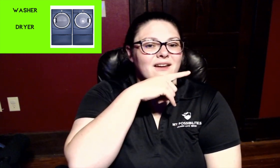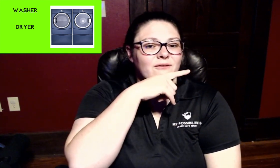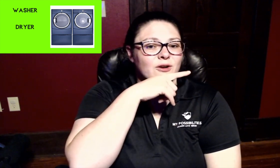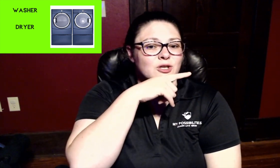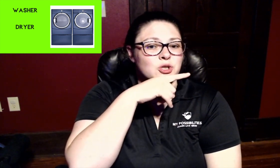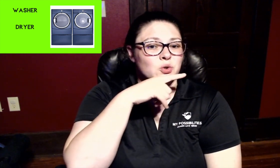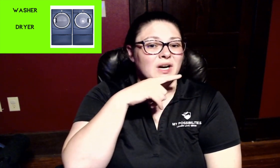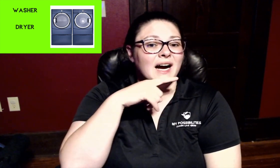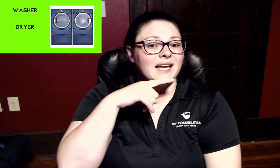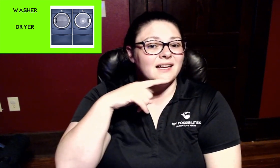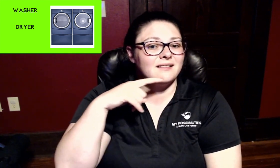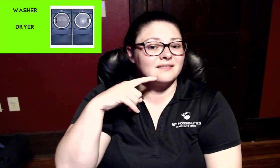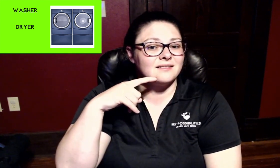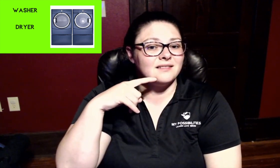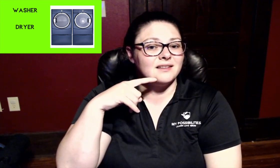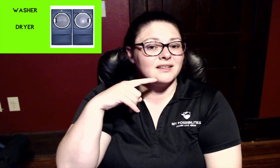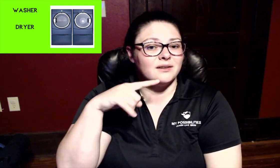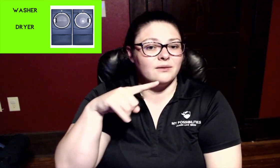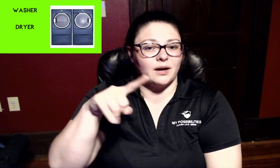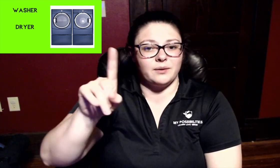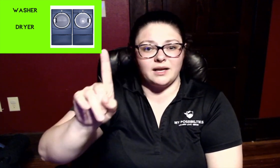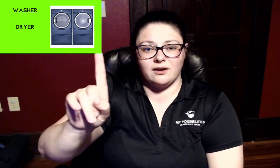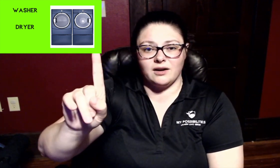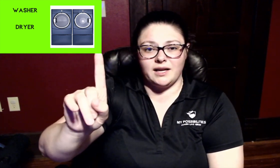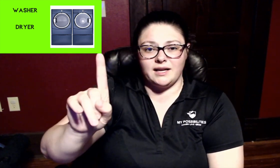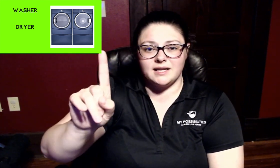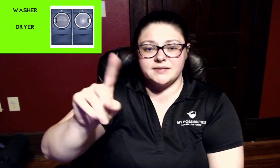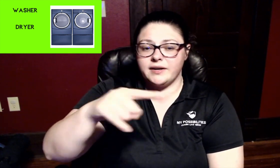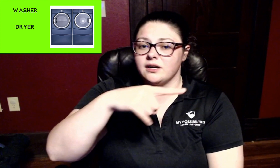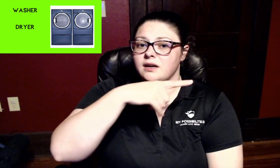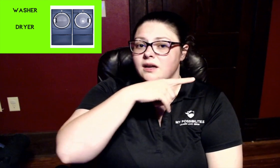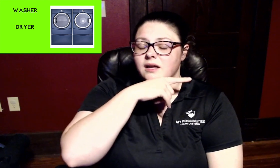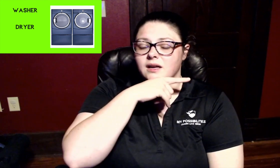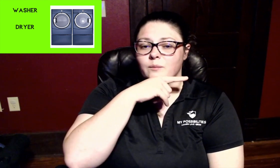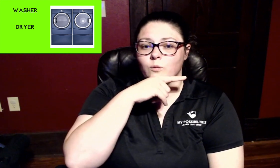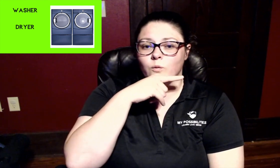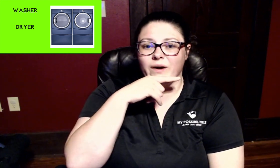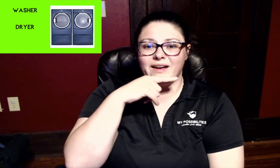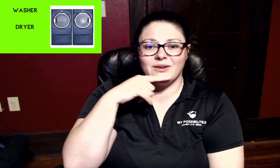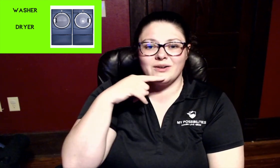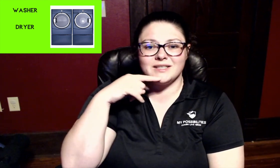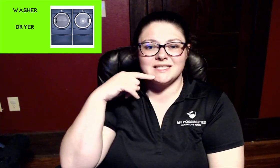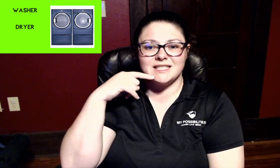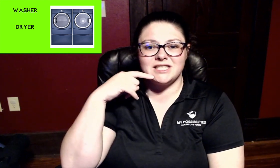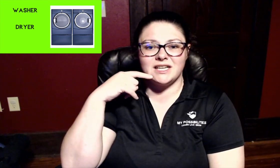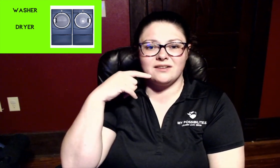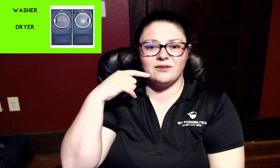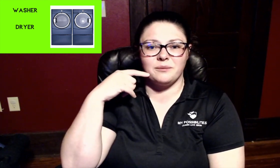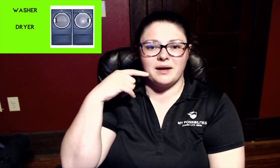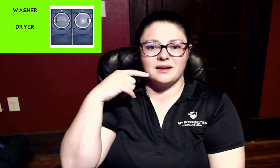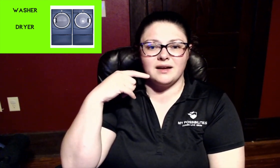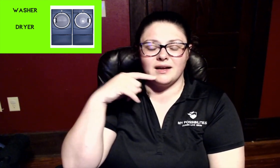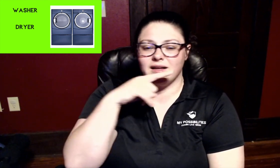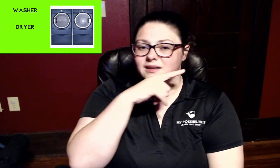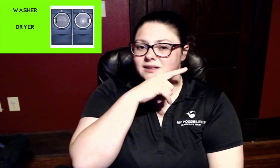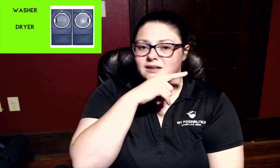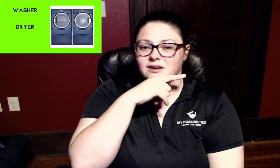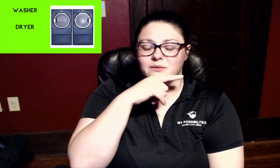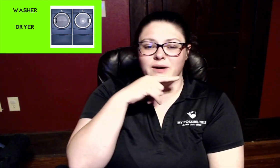for dry. Right? We take our index finger, come right across the chin of right at